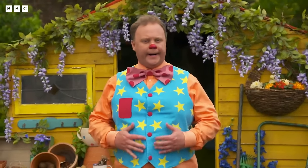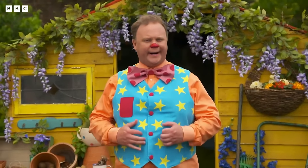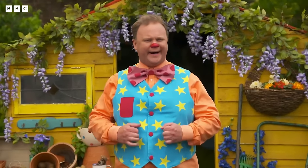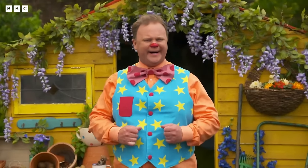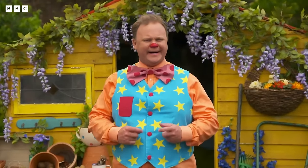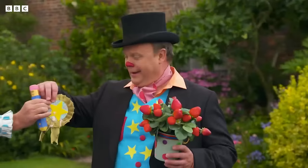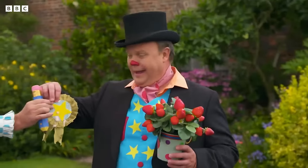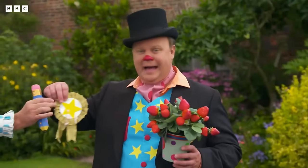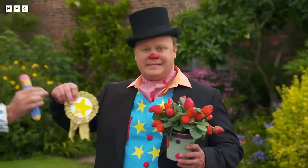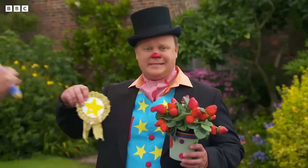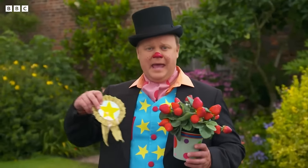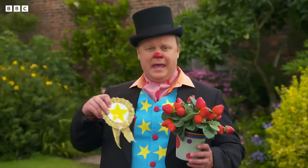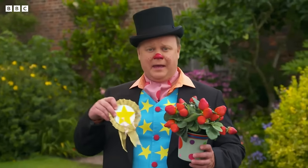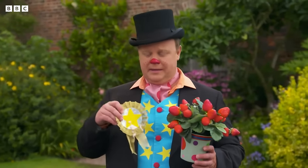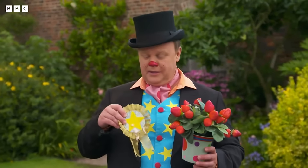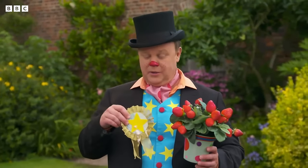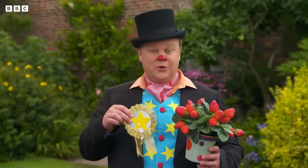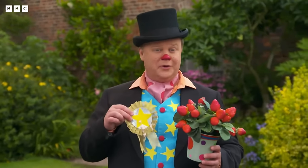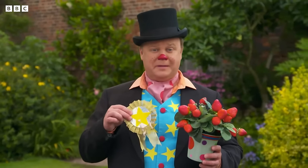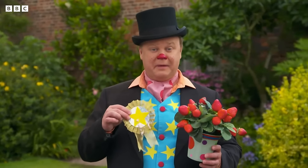But I say, could it be?